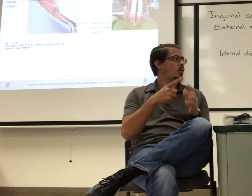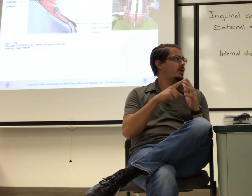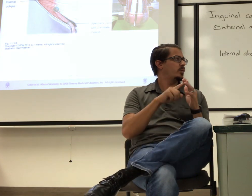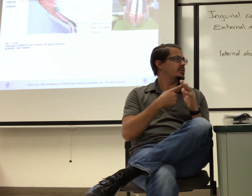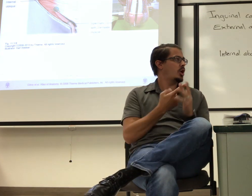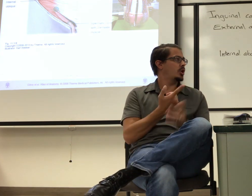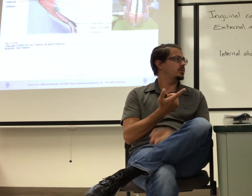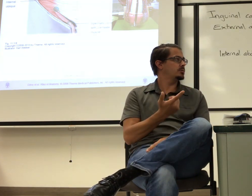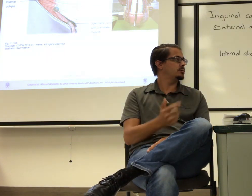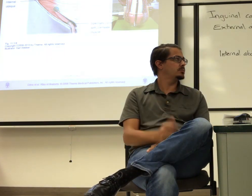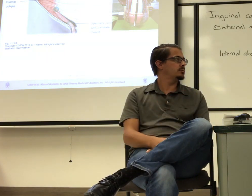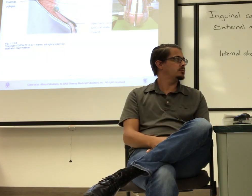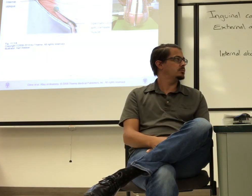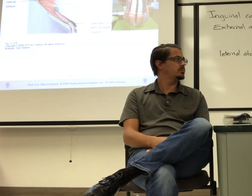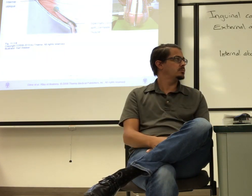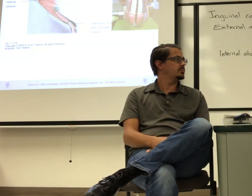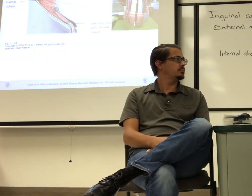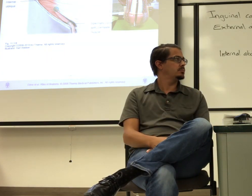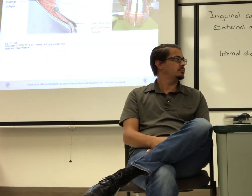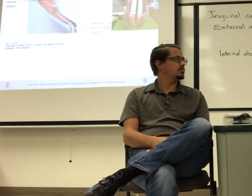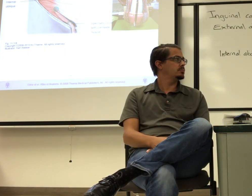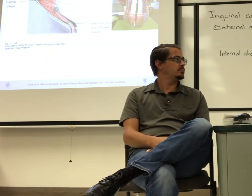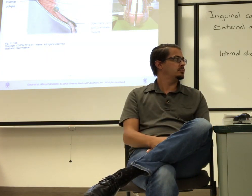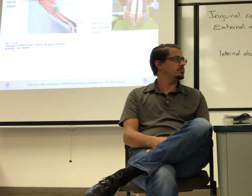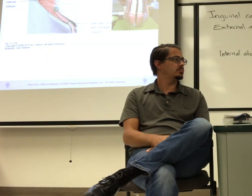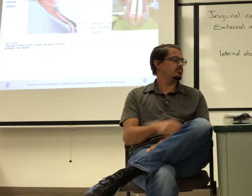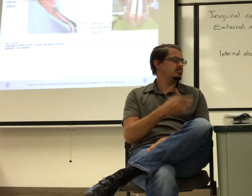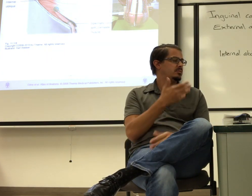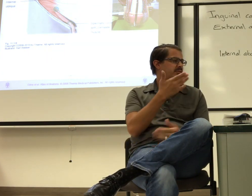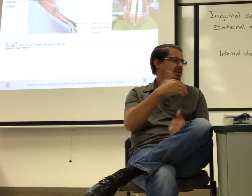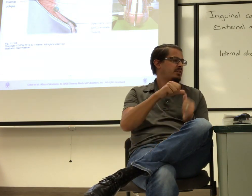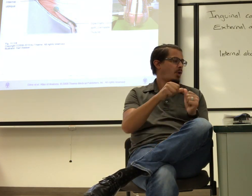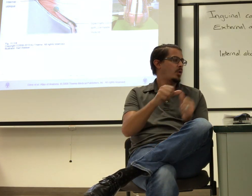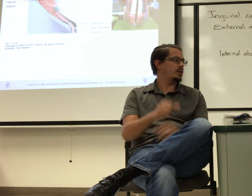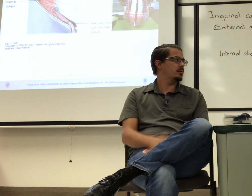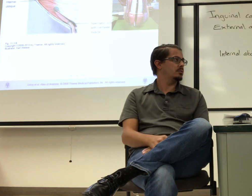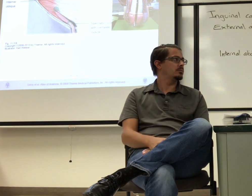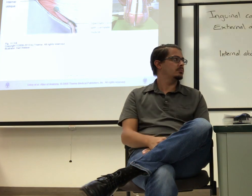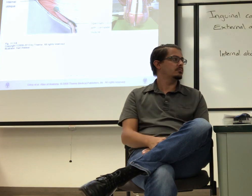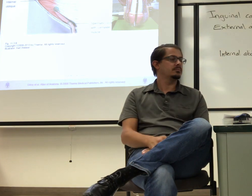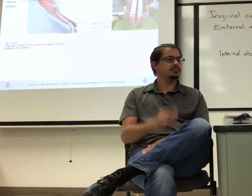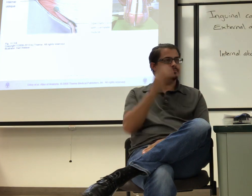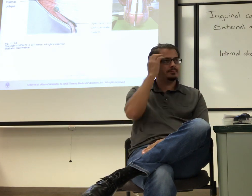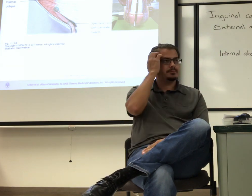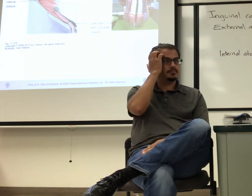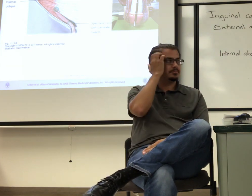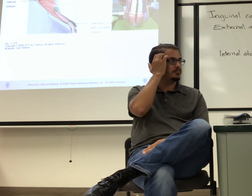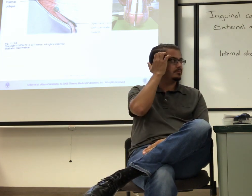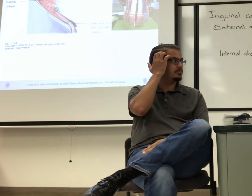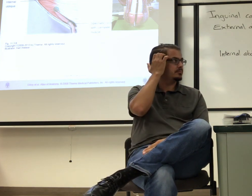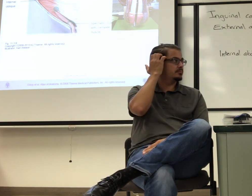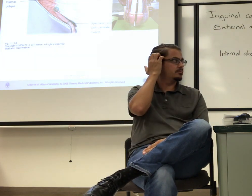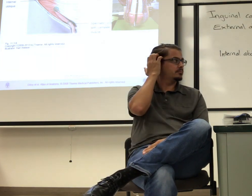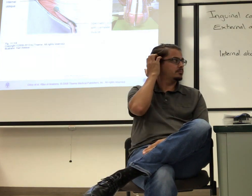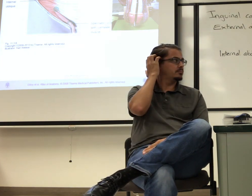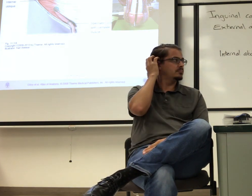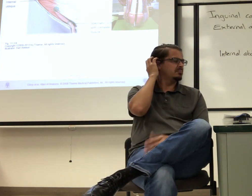So cremasteric reflex draws testes closer